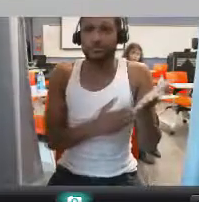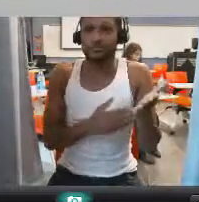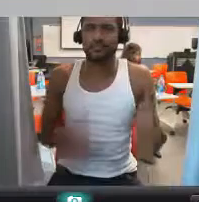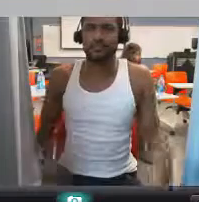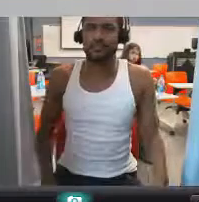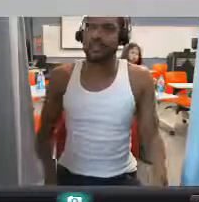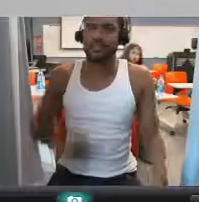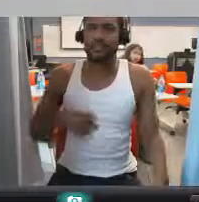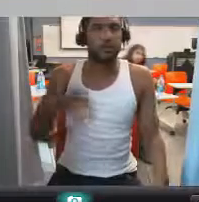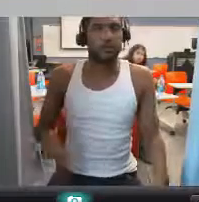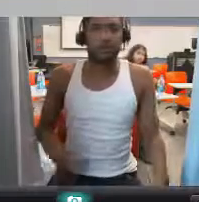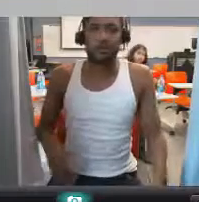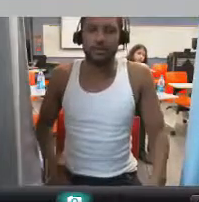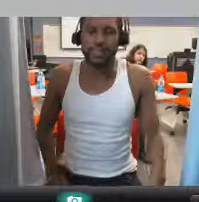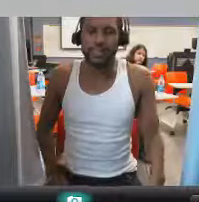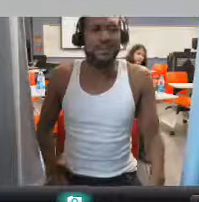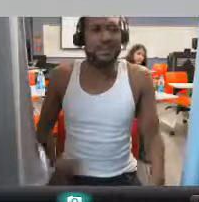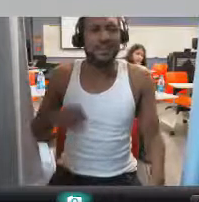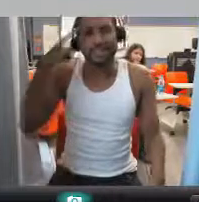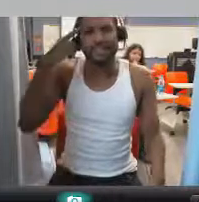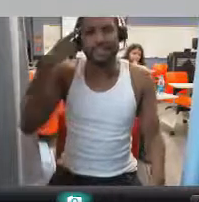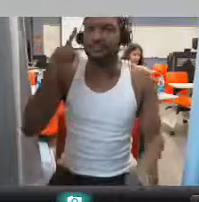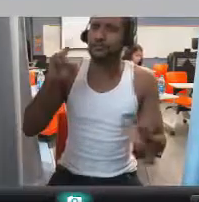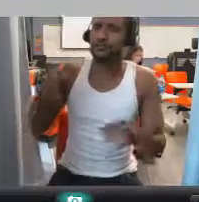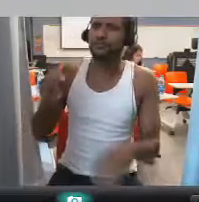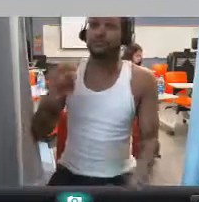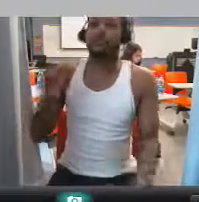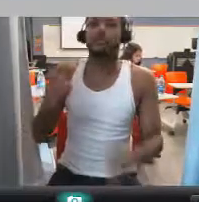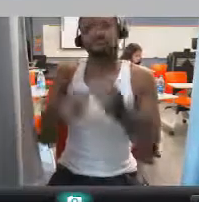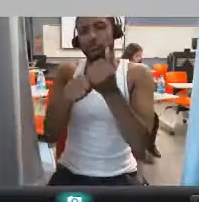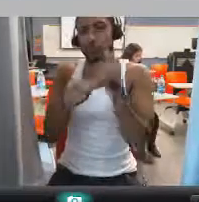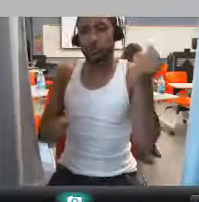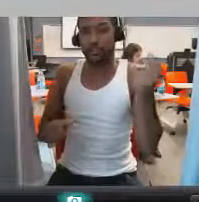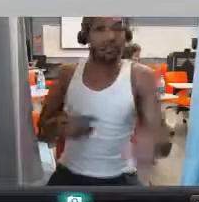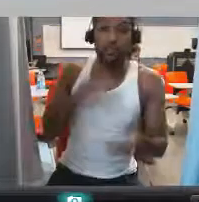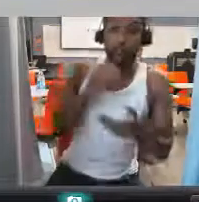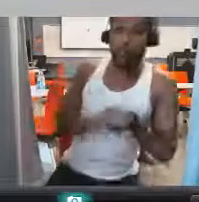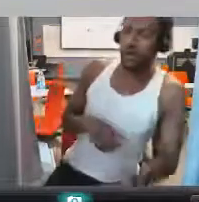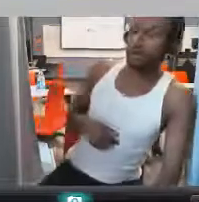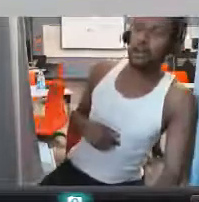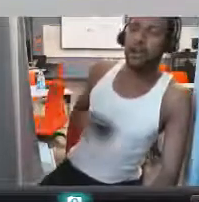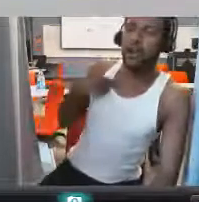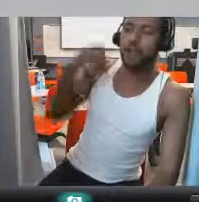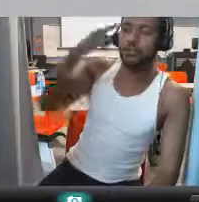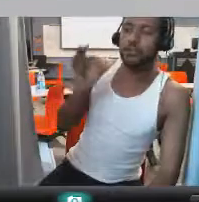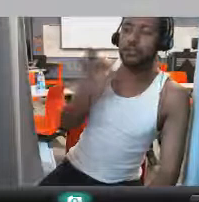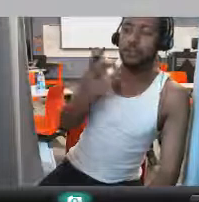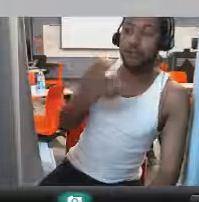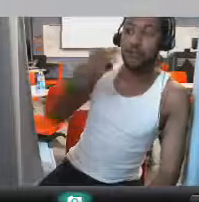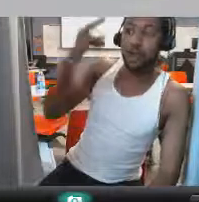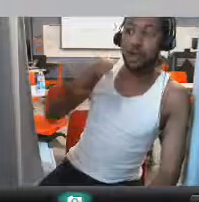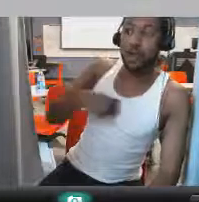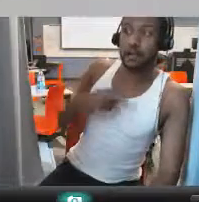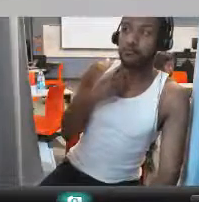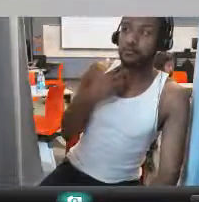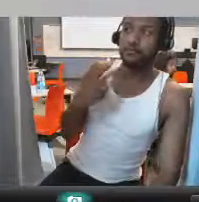wow, that food's on its way. I think it's time for me to take a shit, you know? And she was just like, I think on weed, you tend to say things out